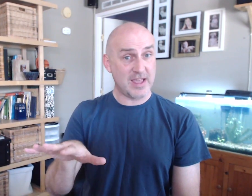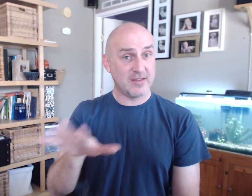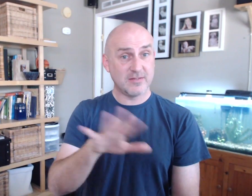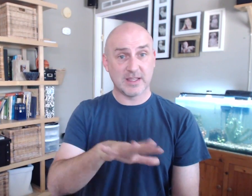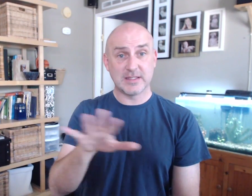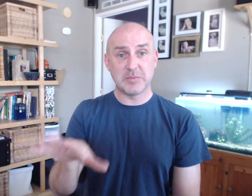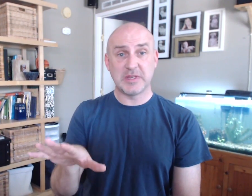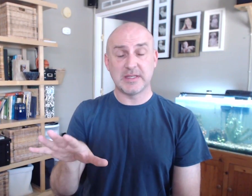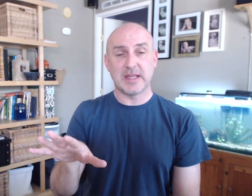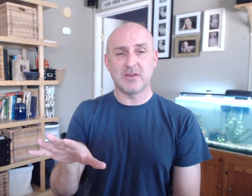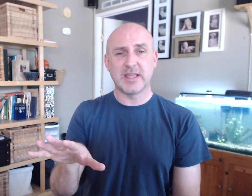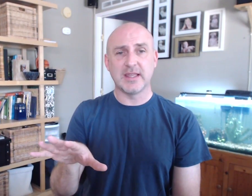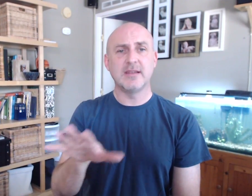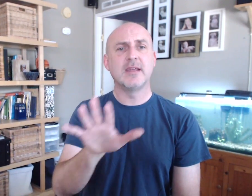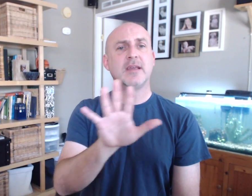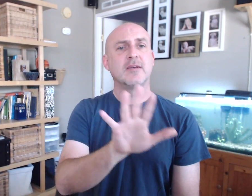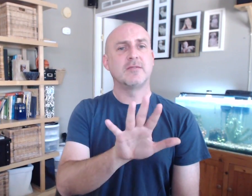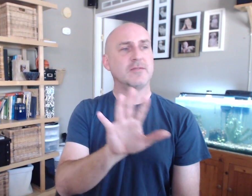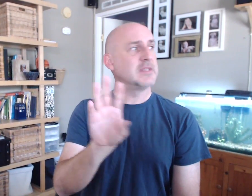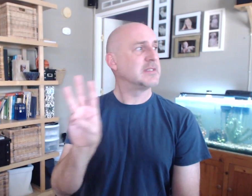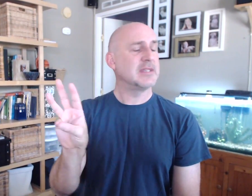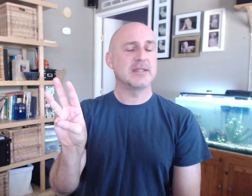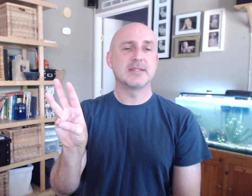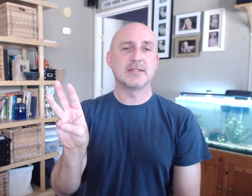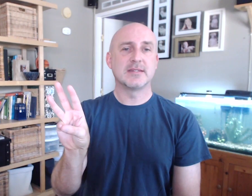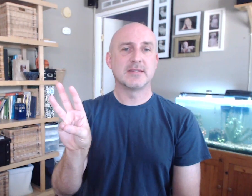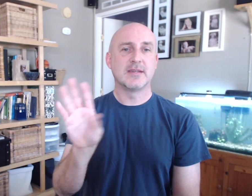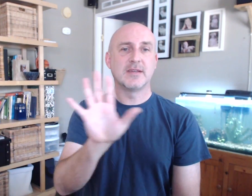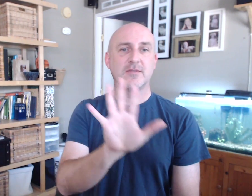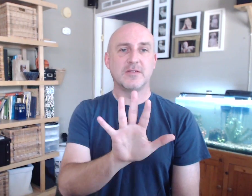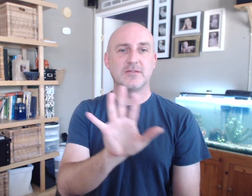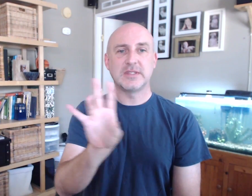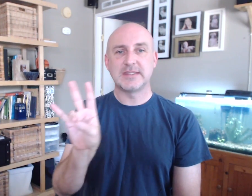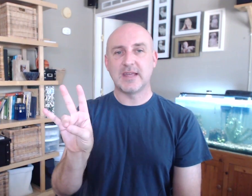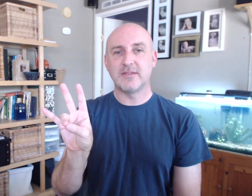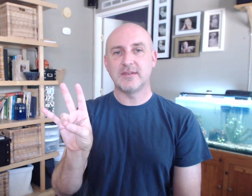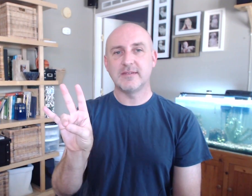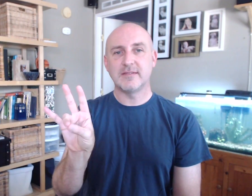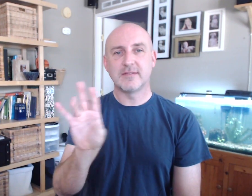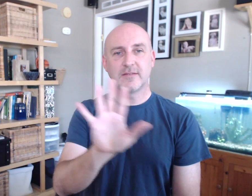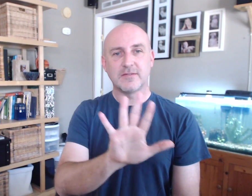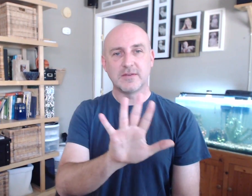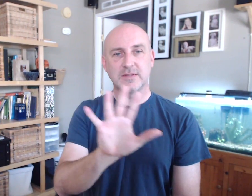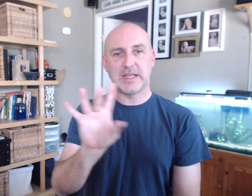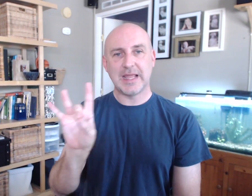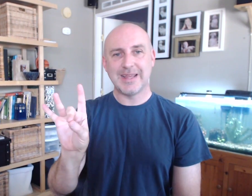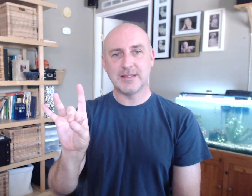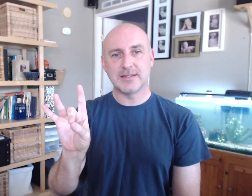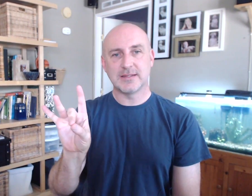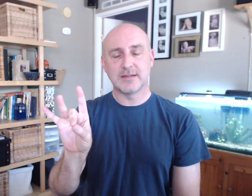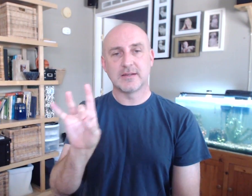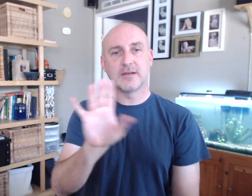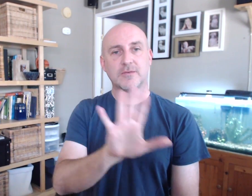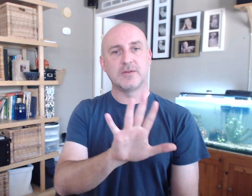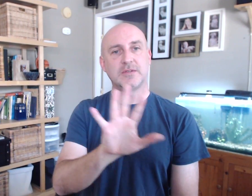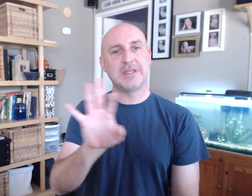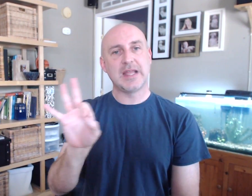55, kind of tipping it down again, 56, 57, 58,